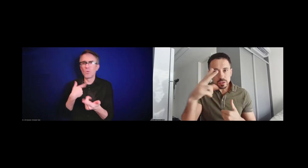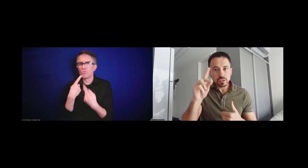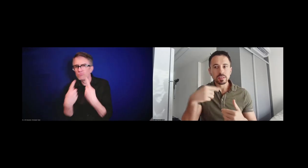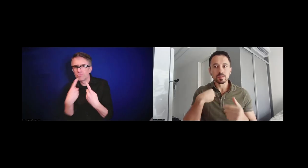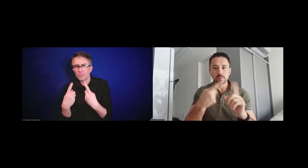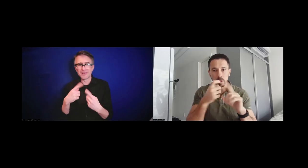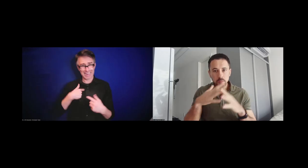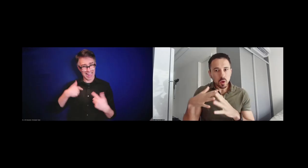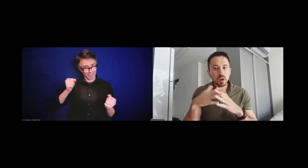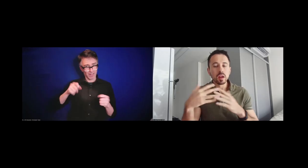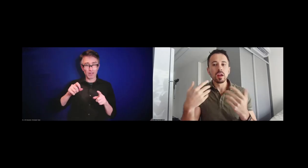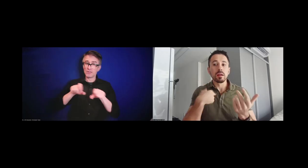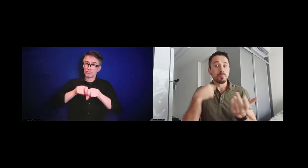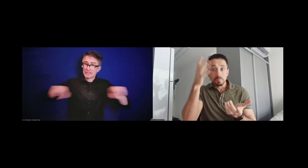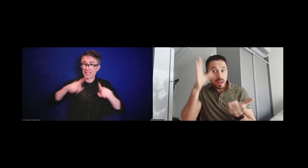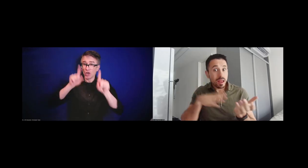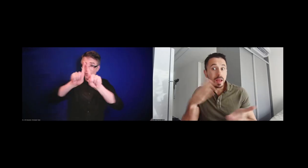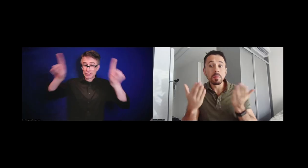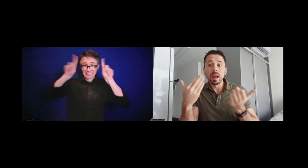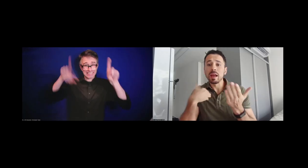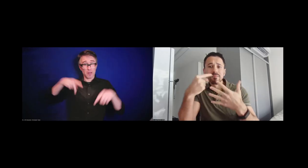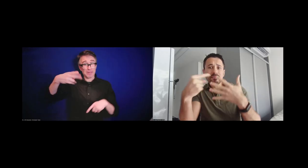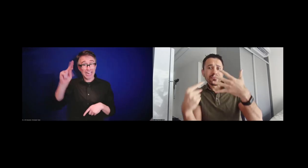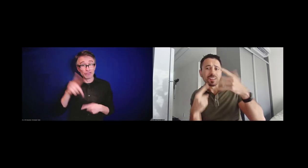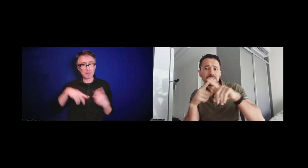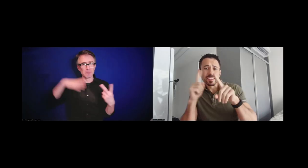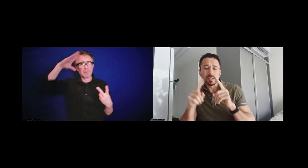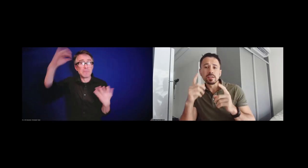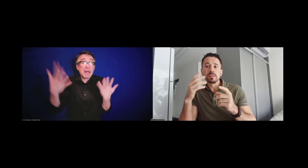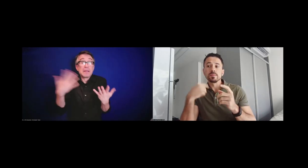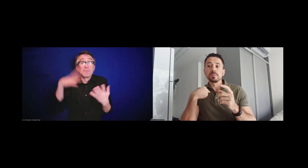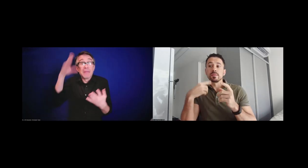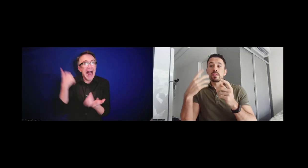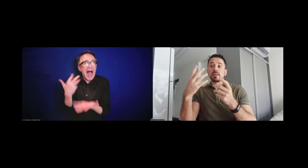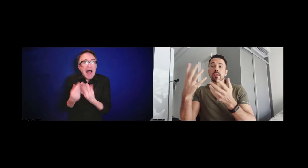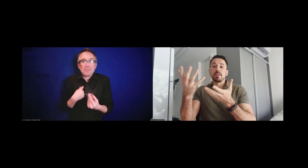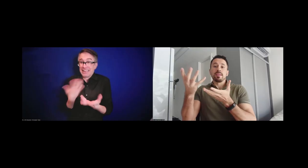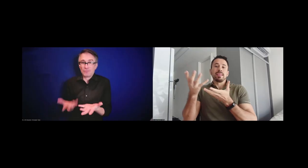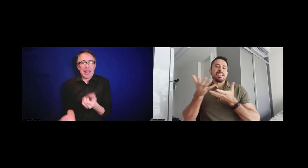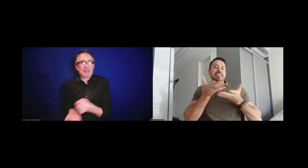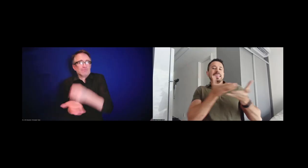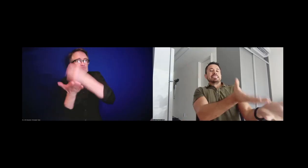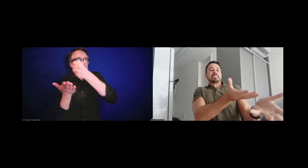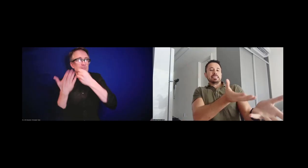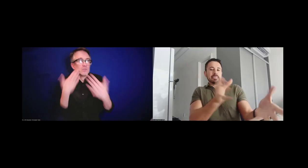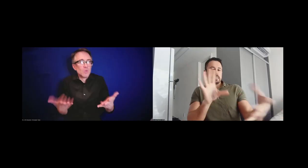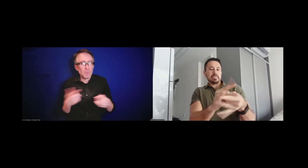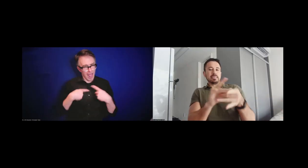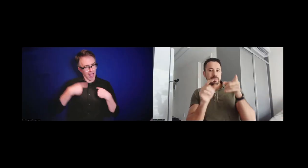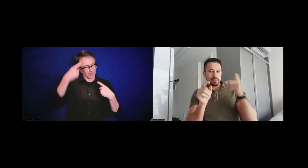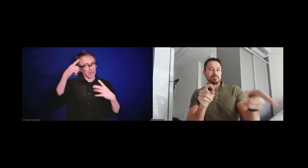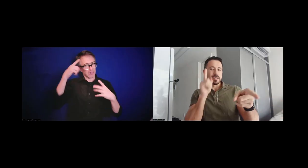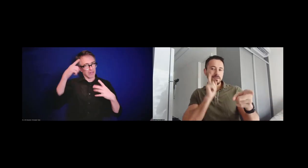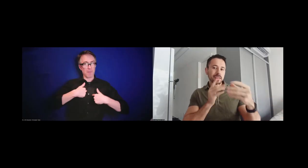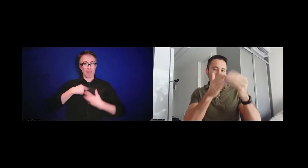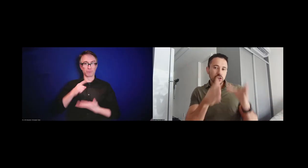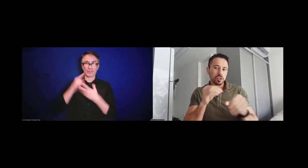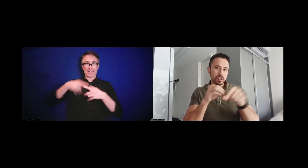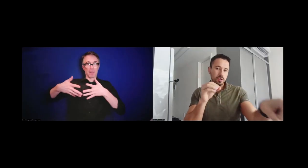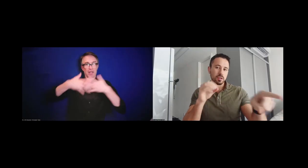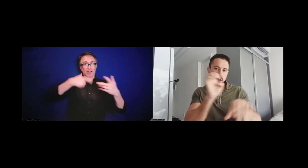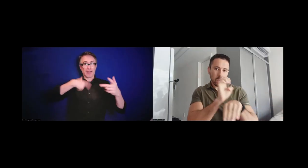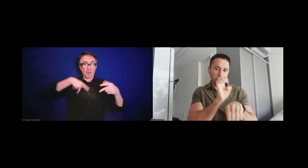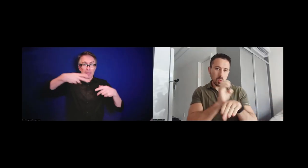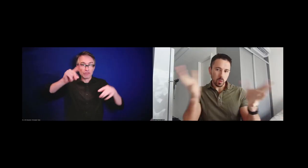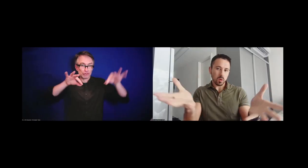were receptive to my words, my advice, because I'm a man who has a PhD from the US, whether that's for one of those reasons